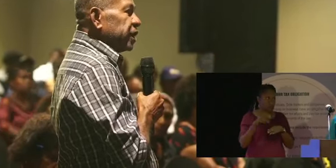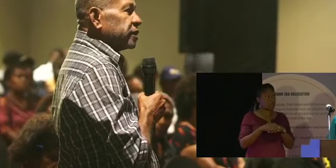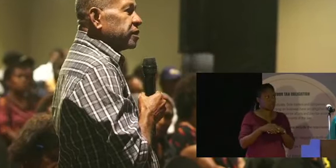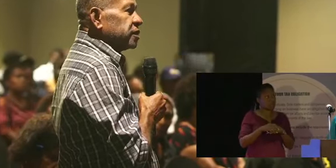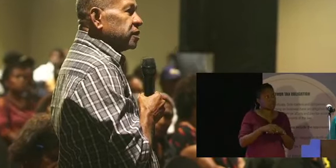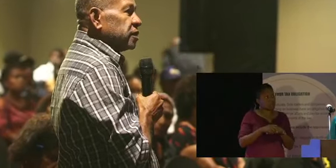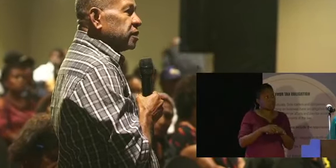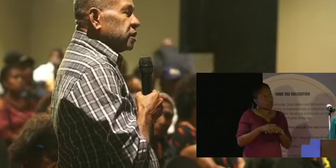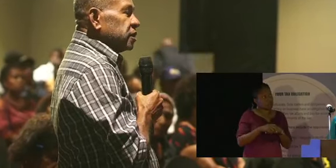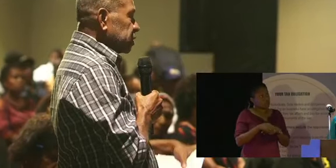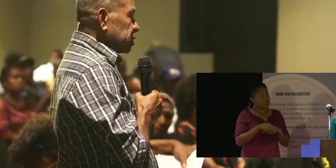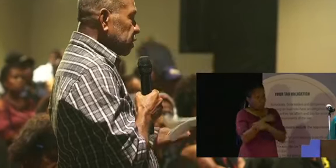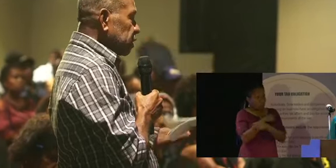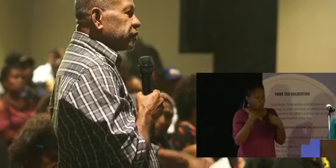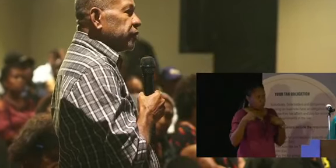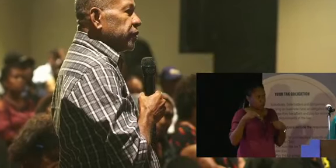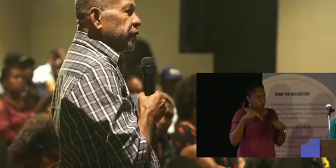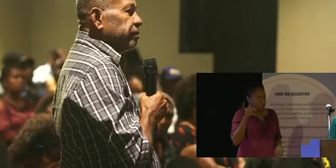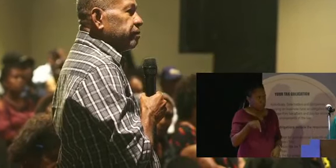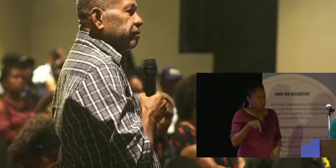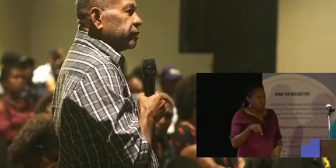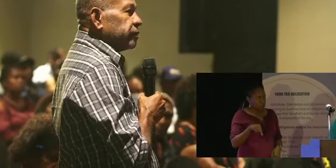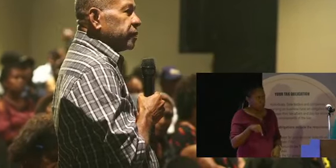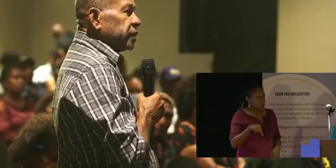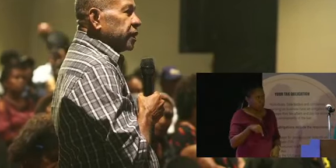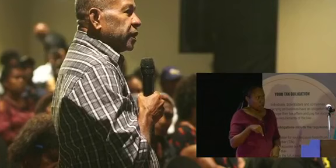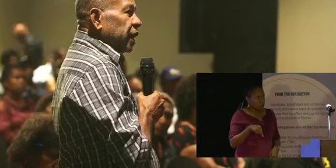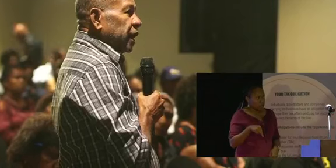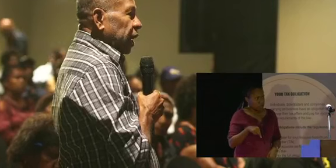remit salaries for them.